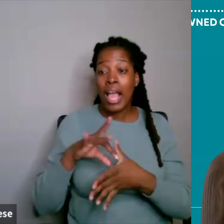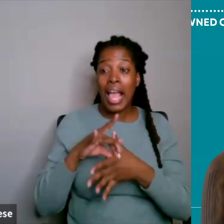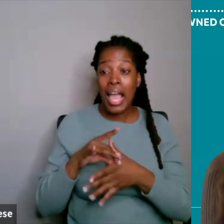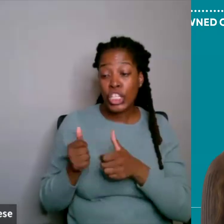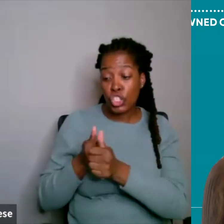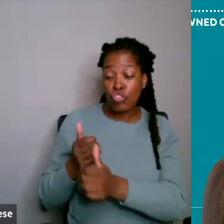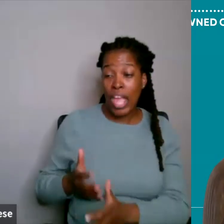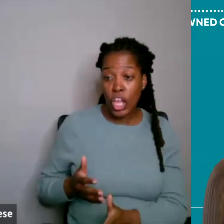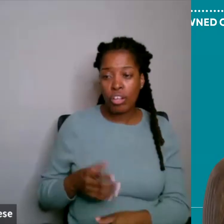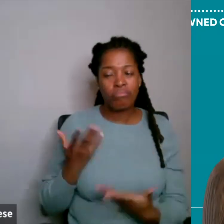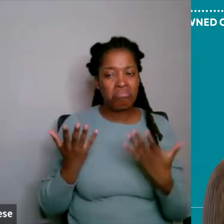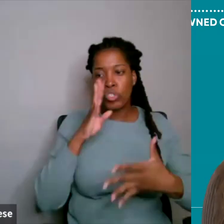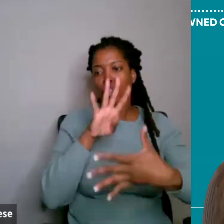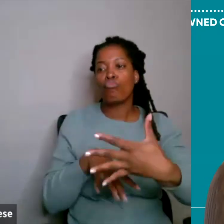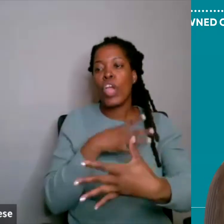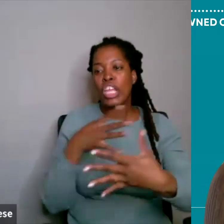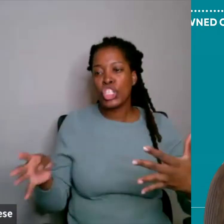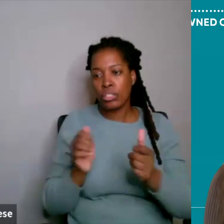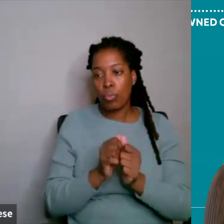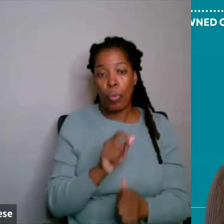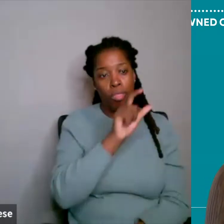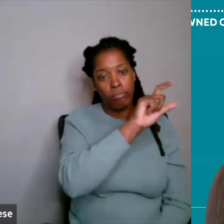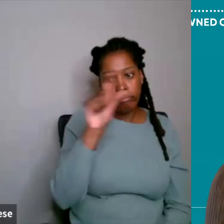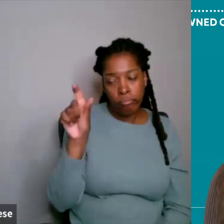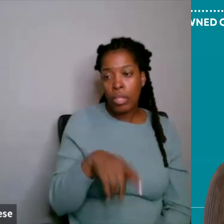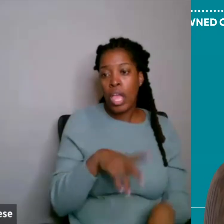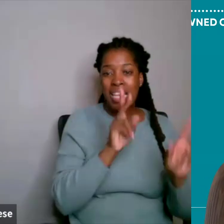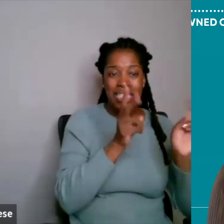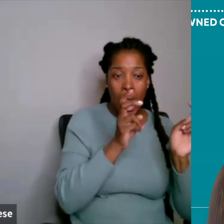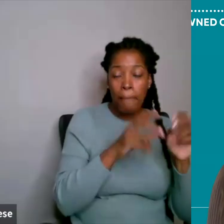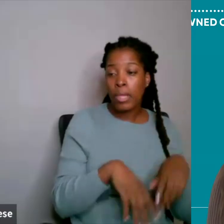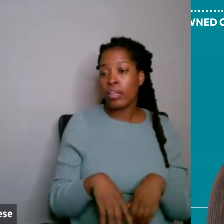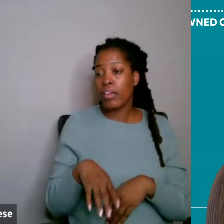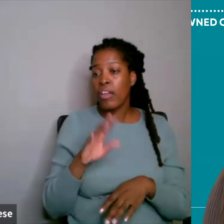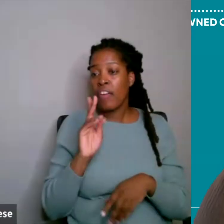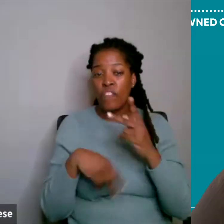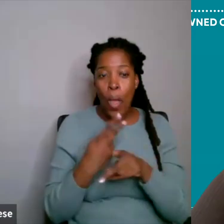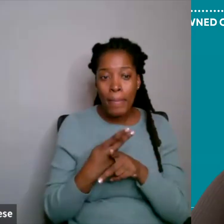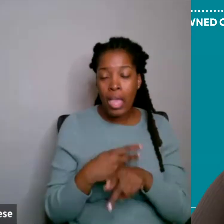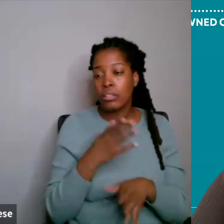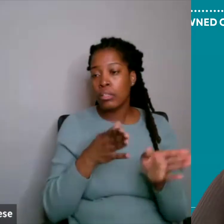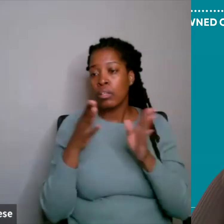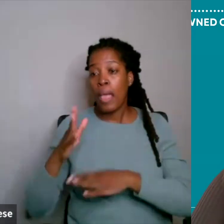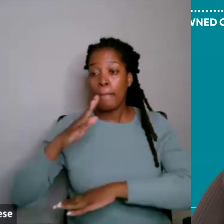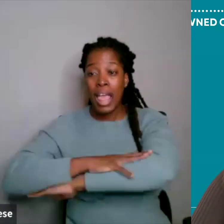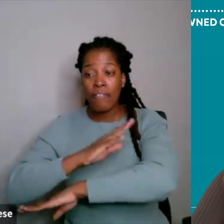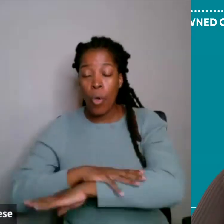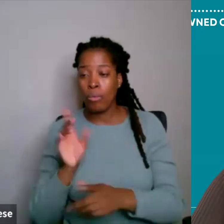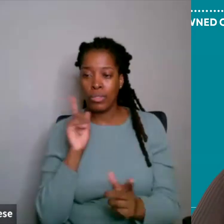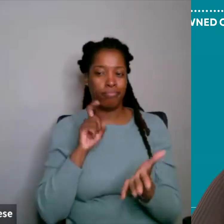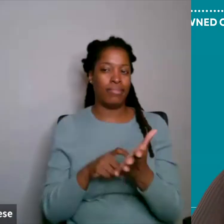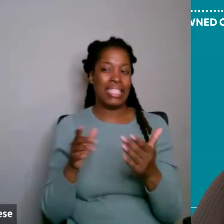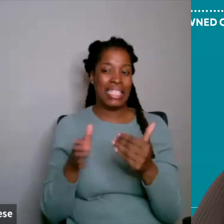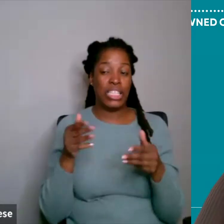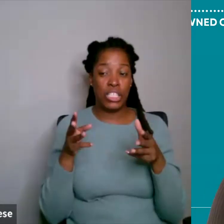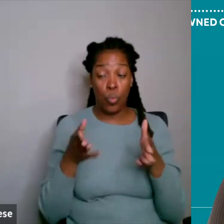just a spreadsheet with columns for topic and format and platform to spot easy ways to reuse your